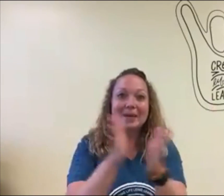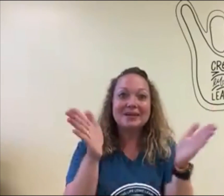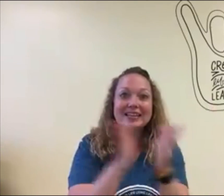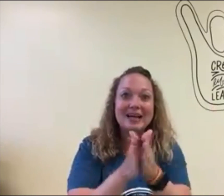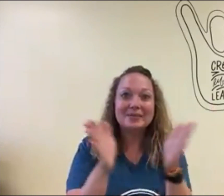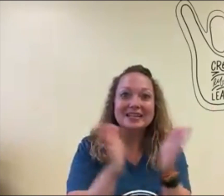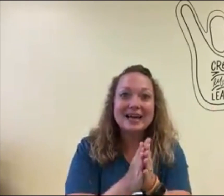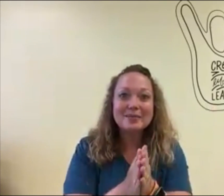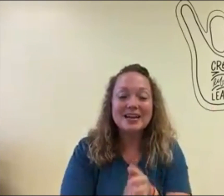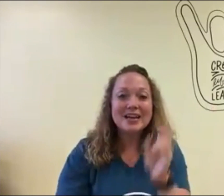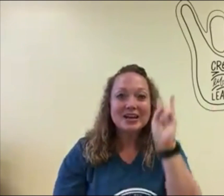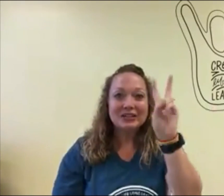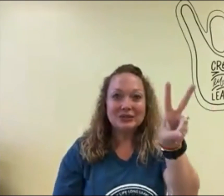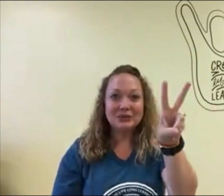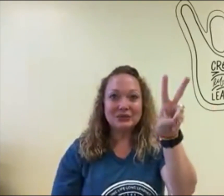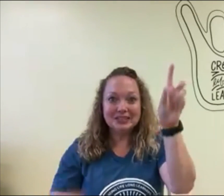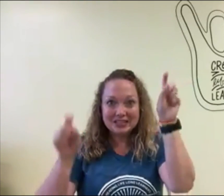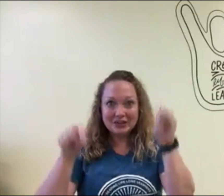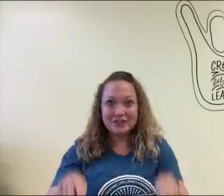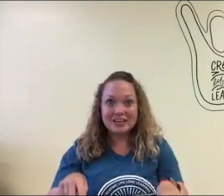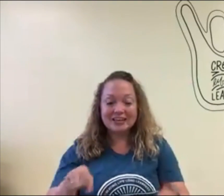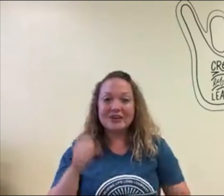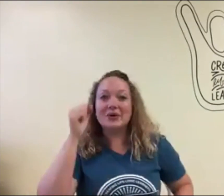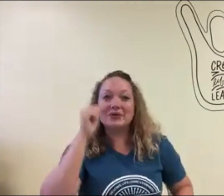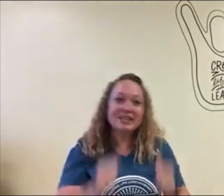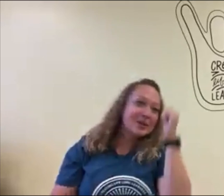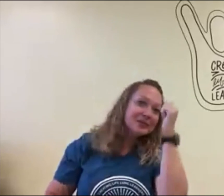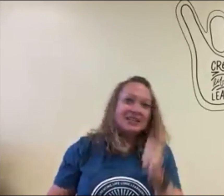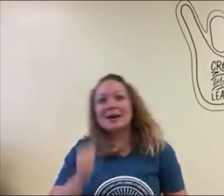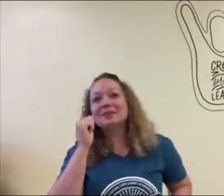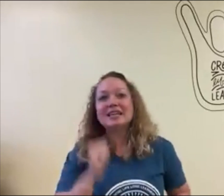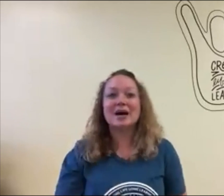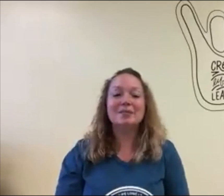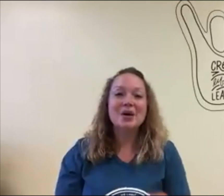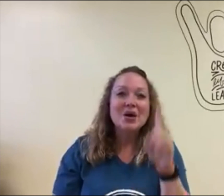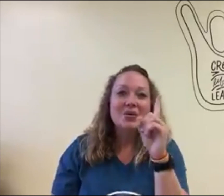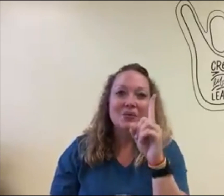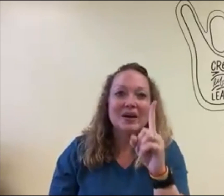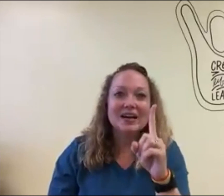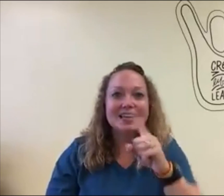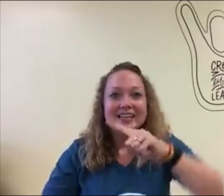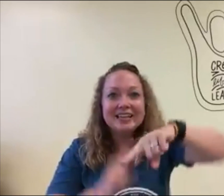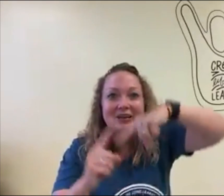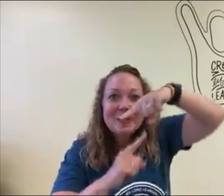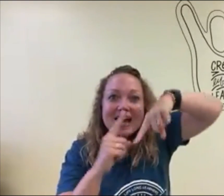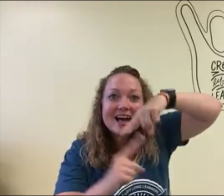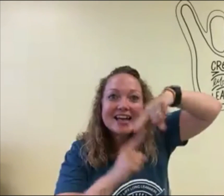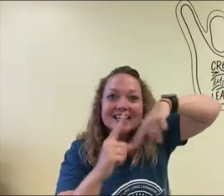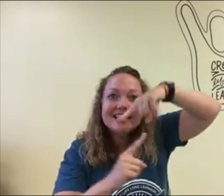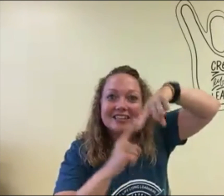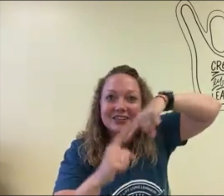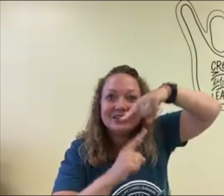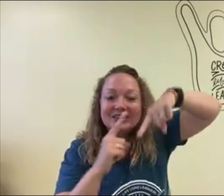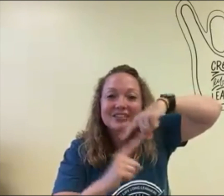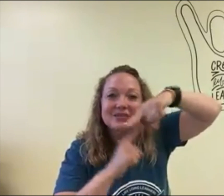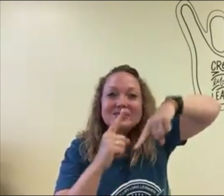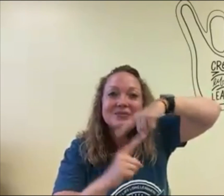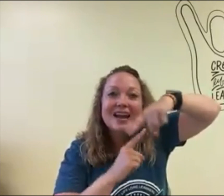clap. Two little feet go stomp, stomp, stomp. One little body turns around.